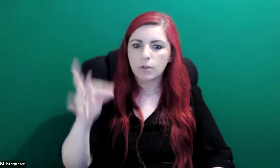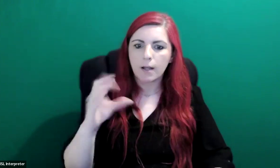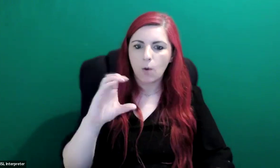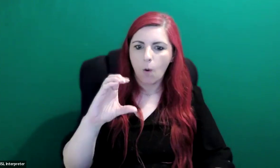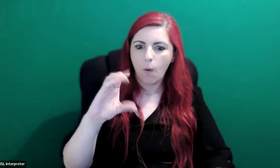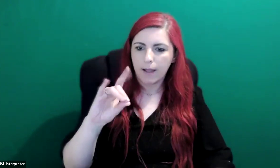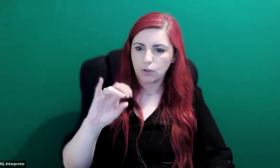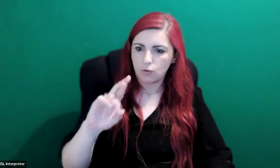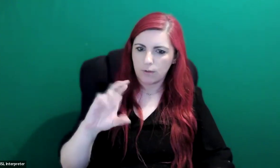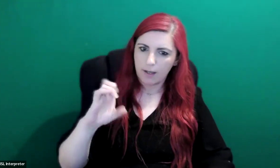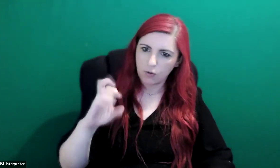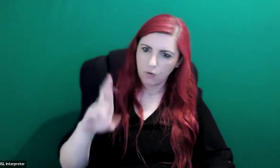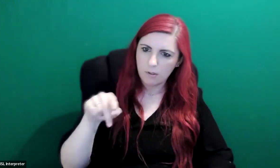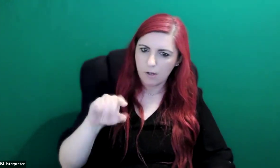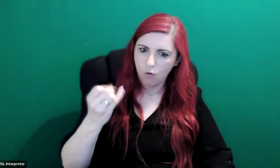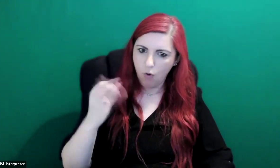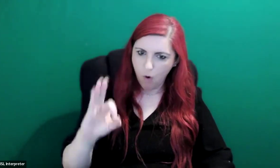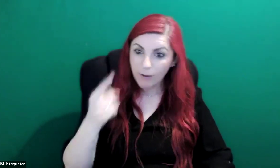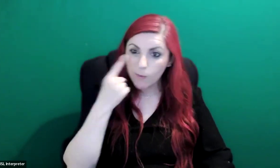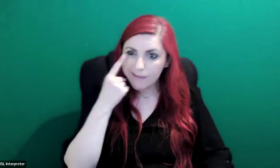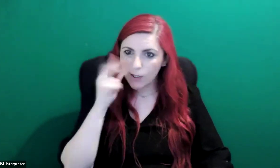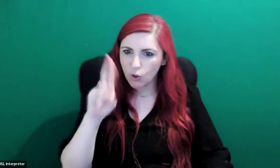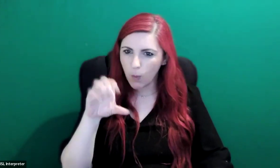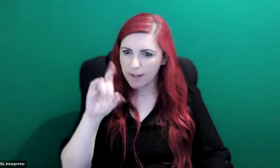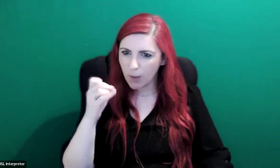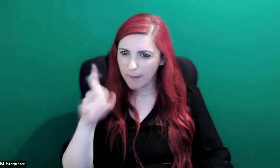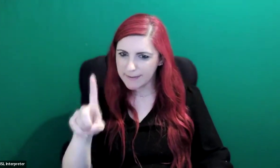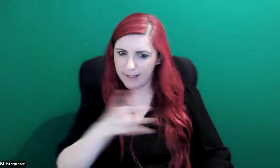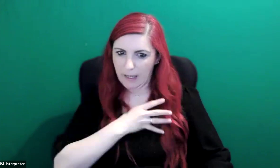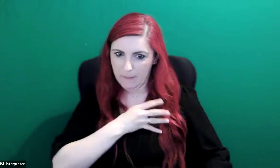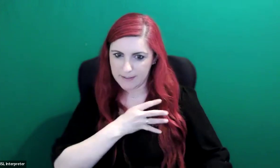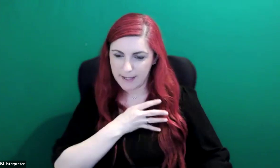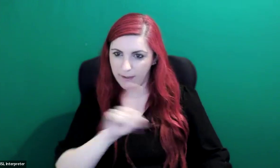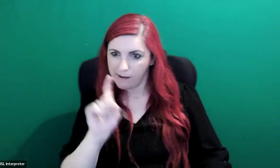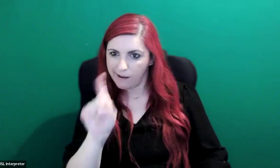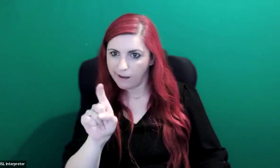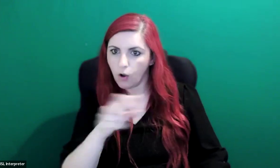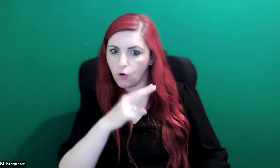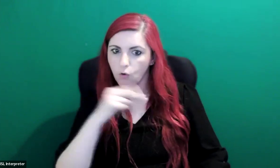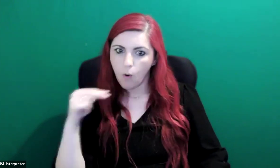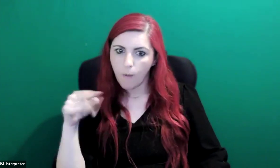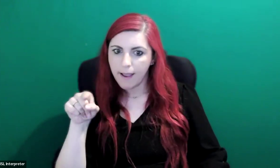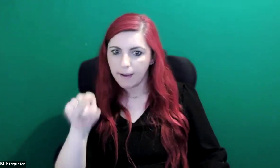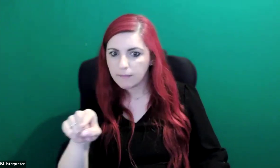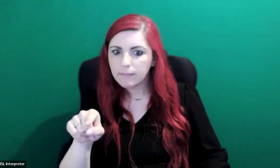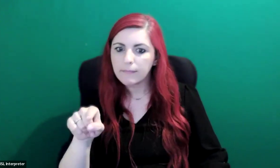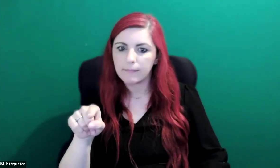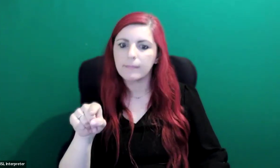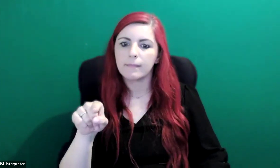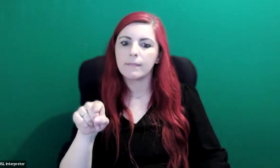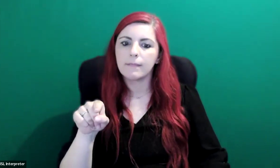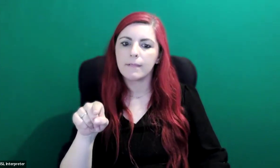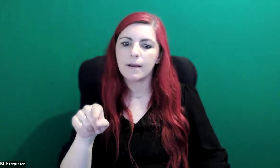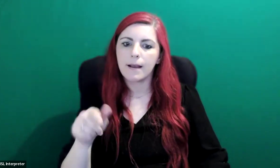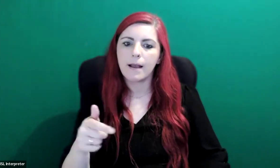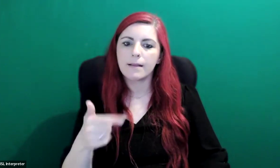ohchr.org and to the CRPD committee, and then to Norway under session 20 in 2018 and